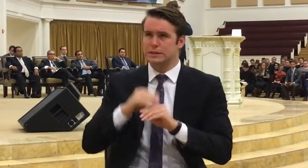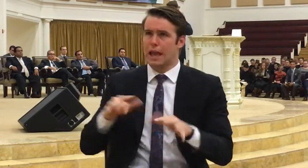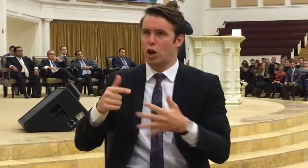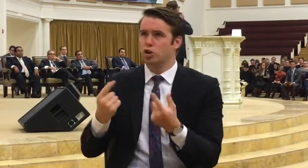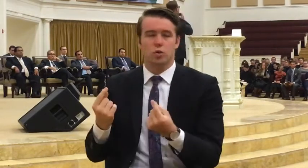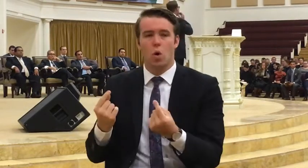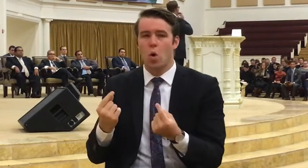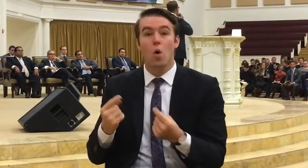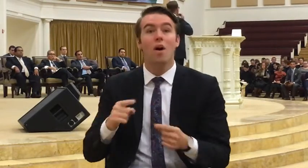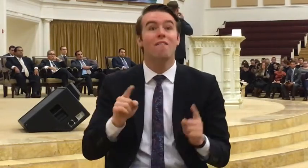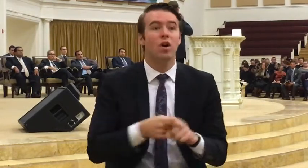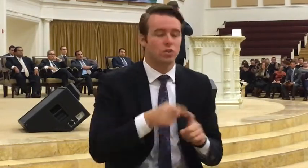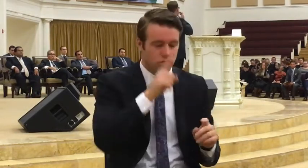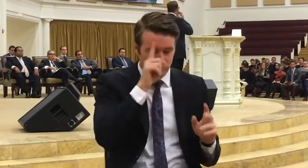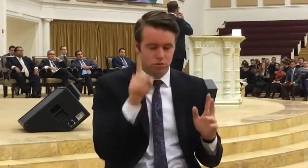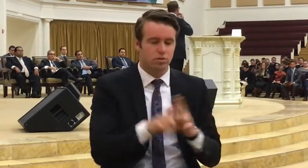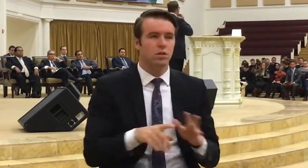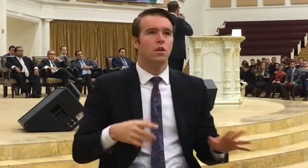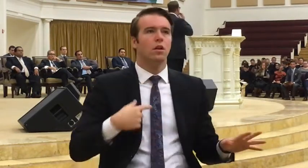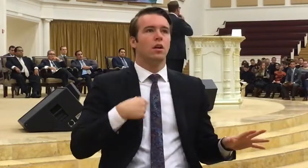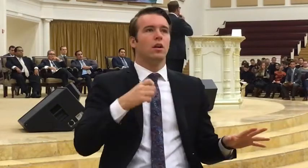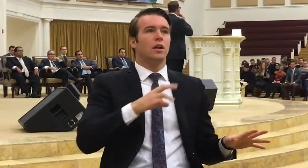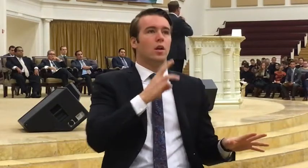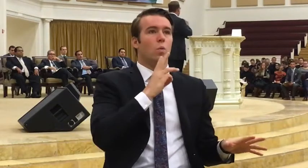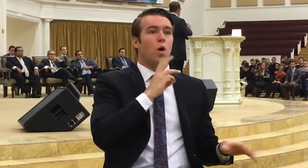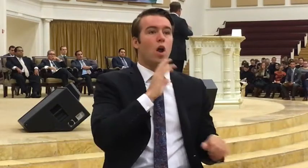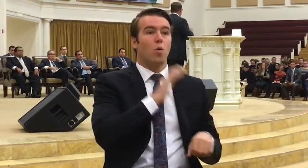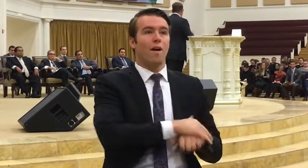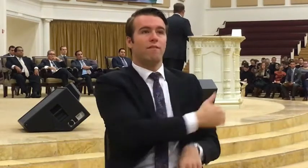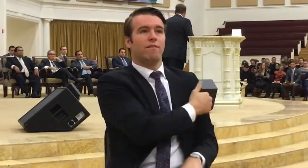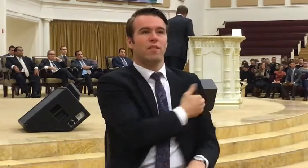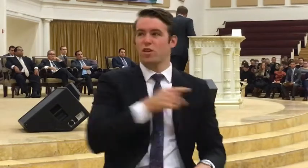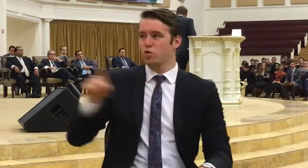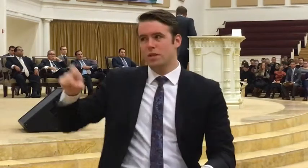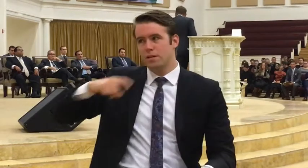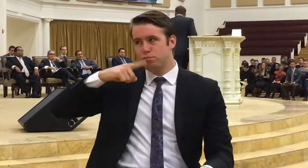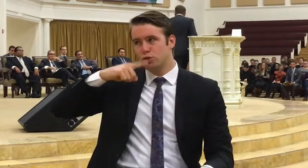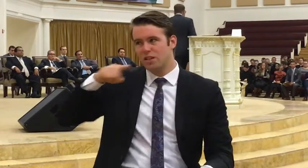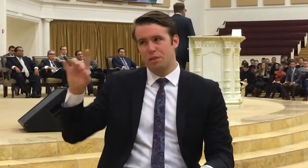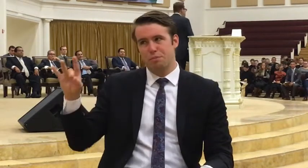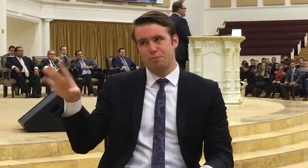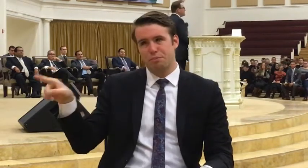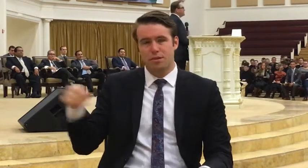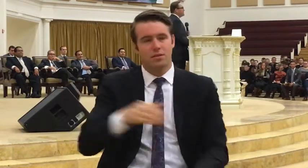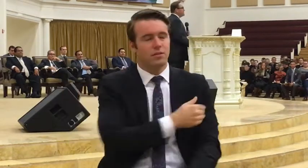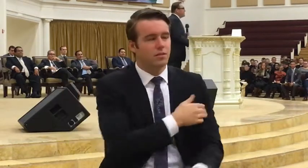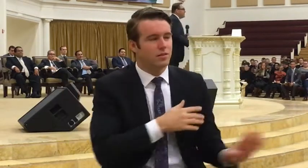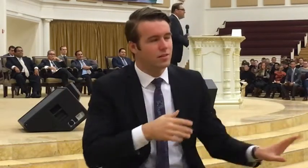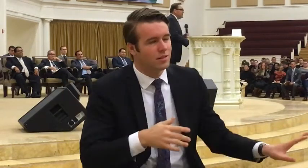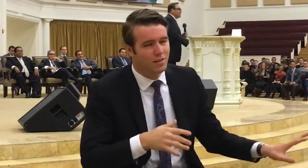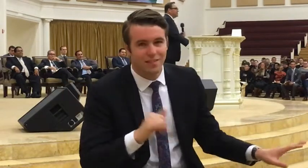is, I need a drink of water, and your wife says you need to brush your teeth.